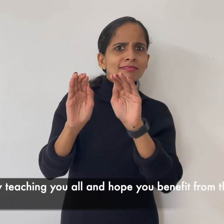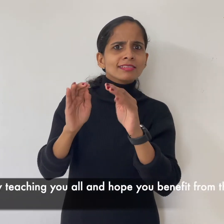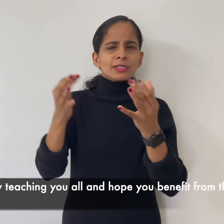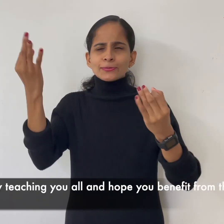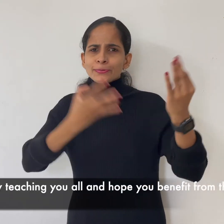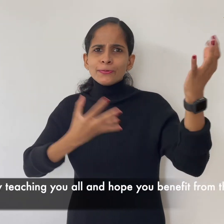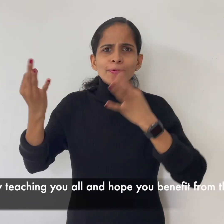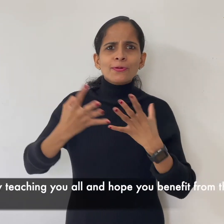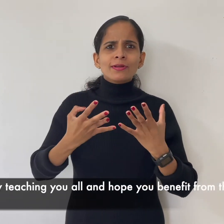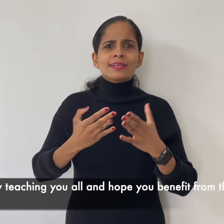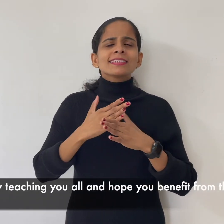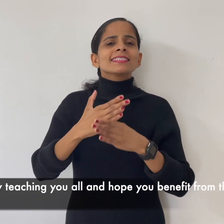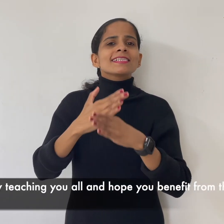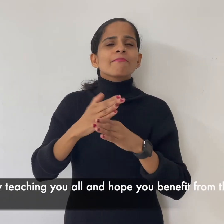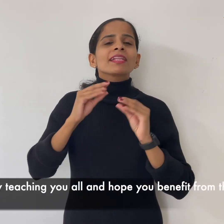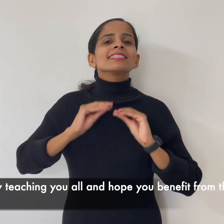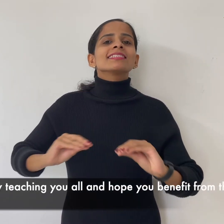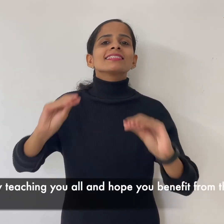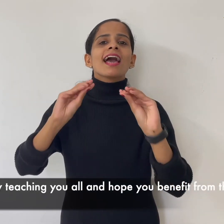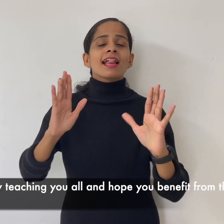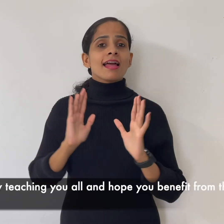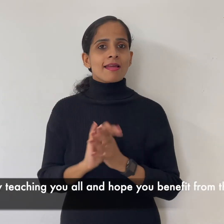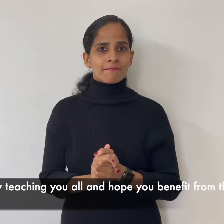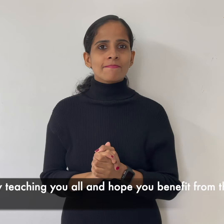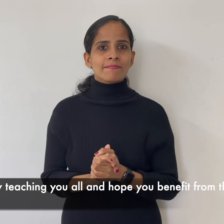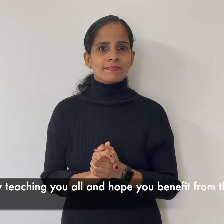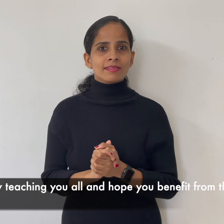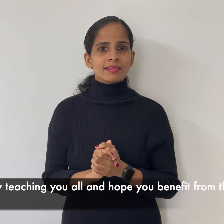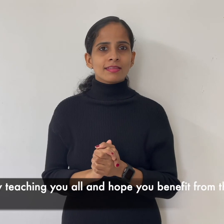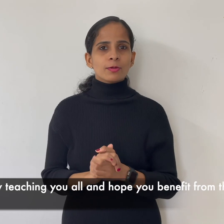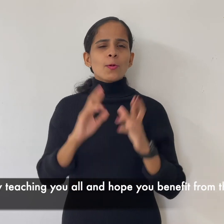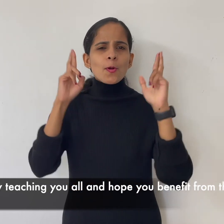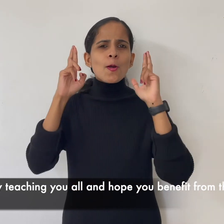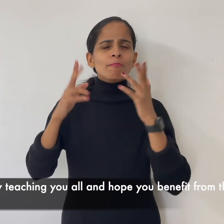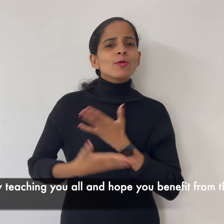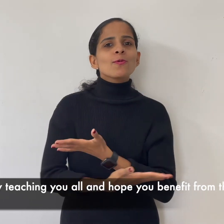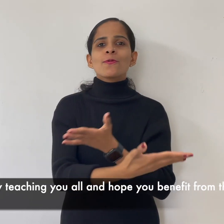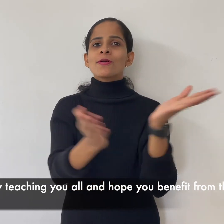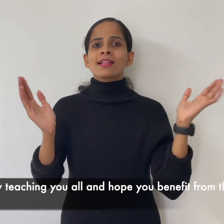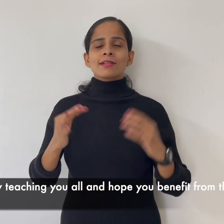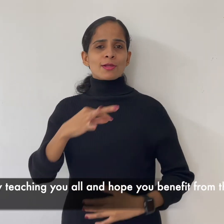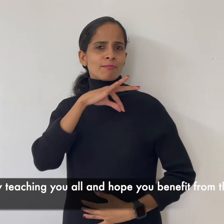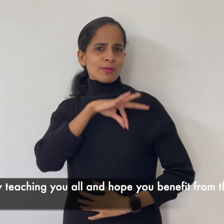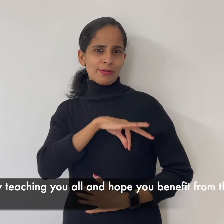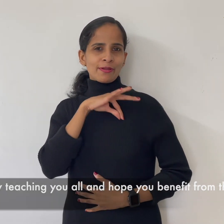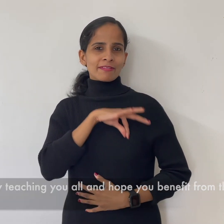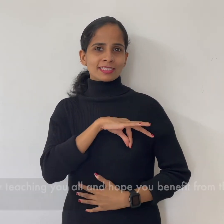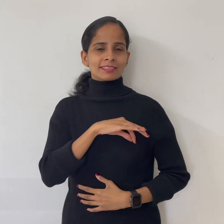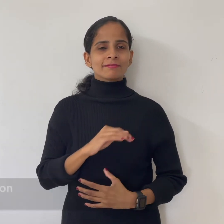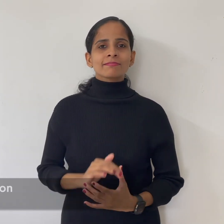We are supporting by teaching you all and hope you benefit from this.